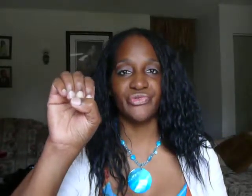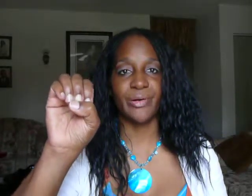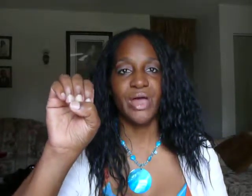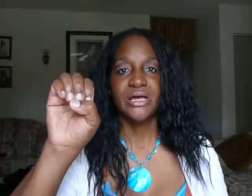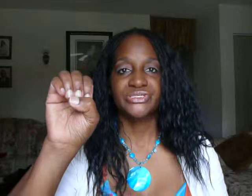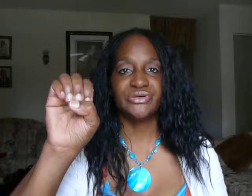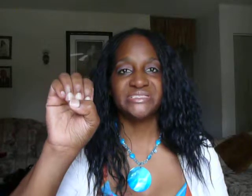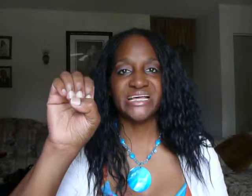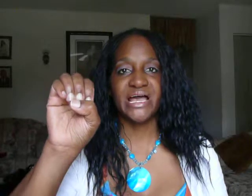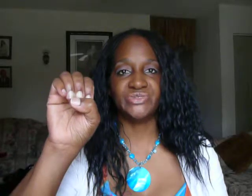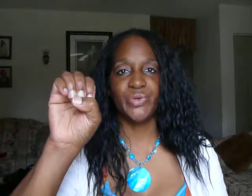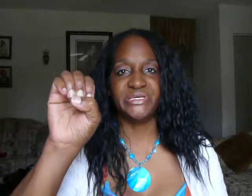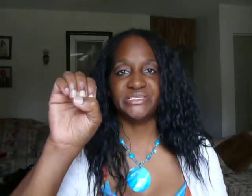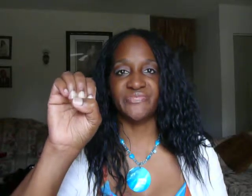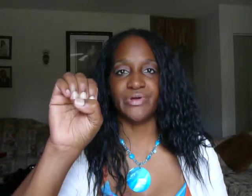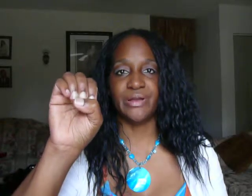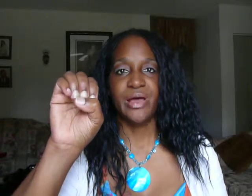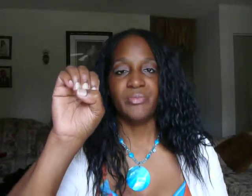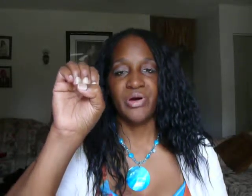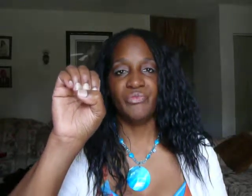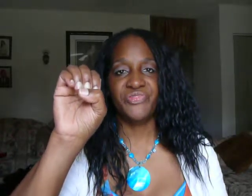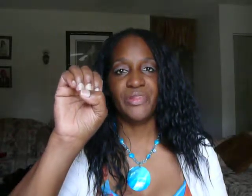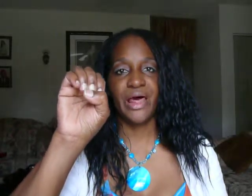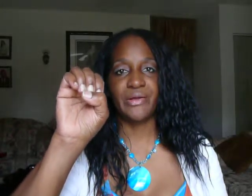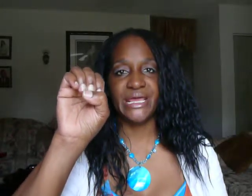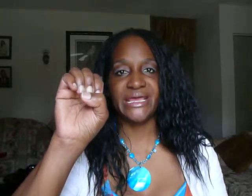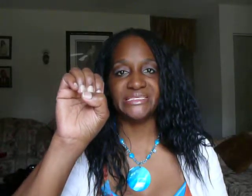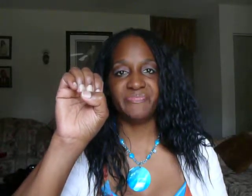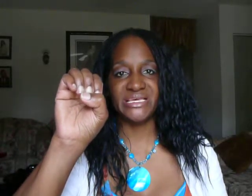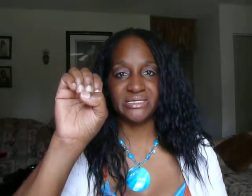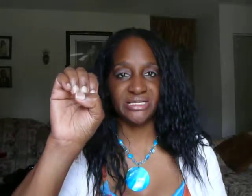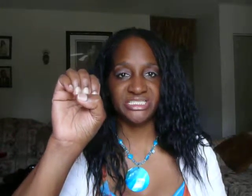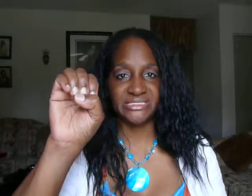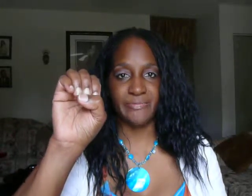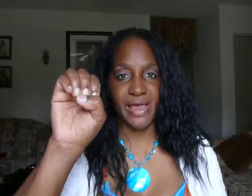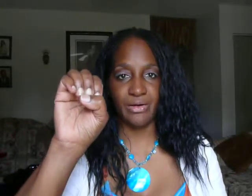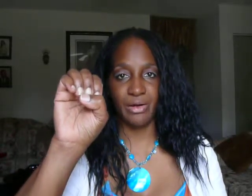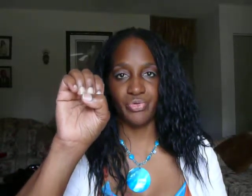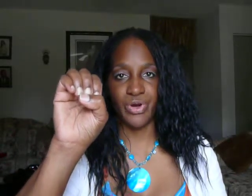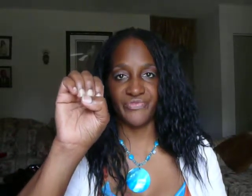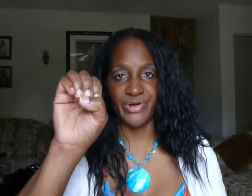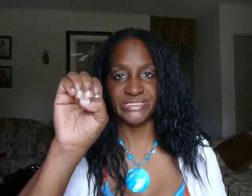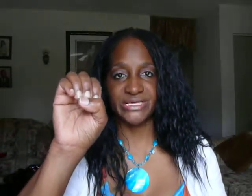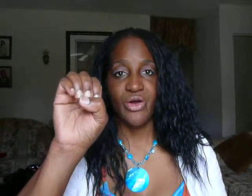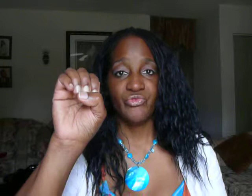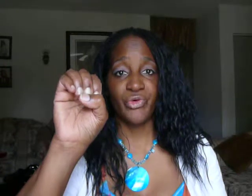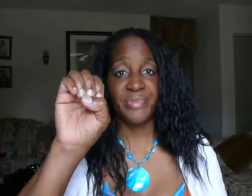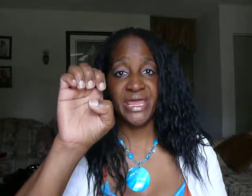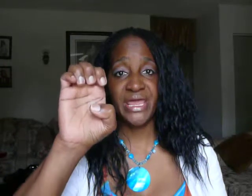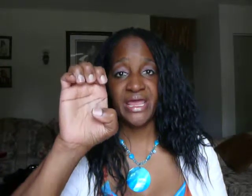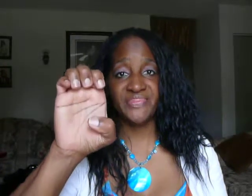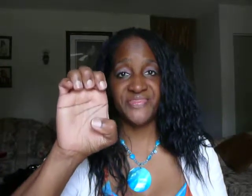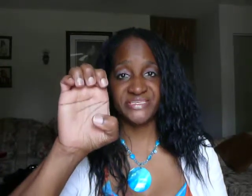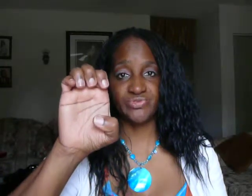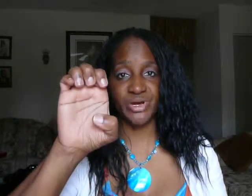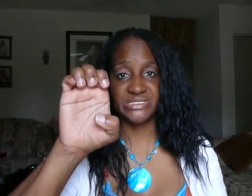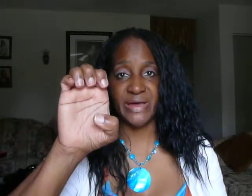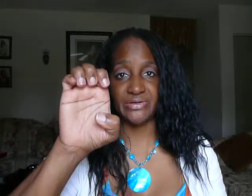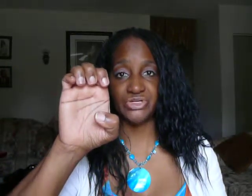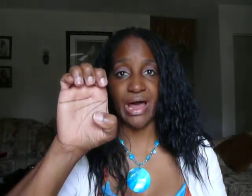from, certain signs will be different. But with the letter E, it's basically just a matter of preference. For me, this works better, so I